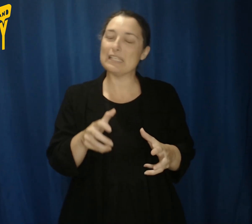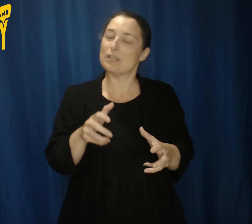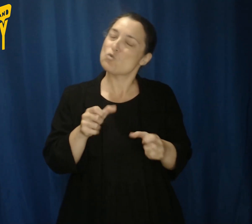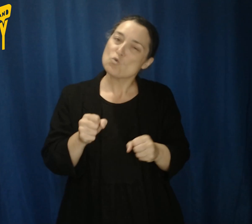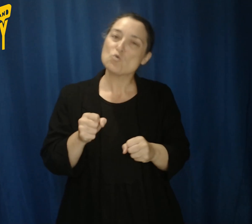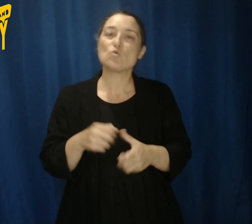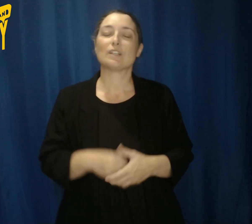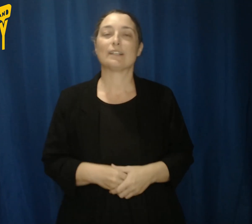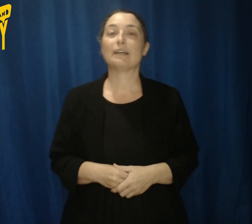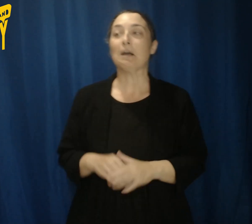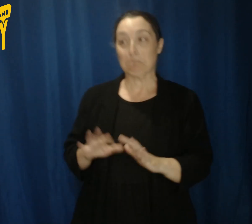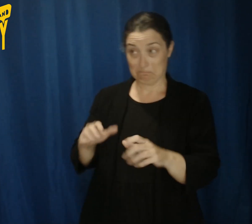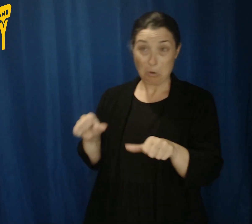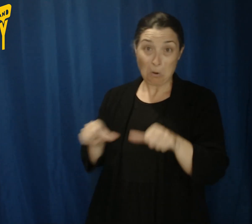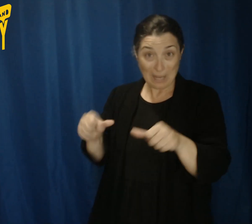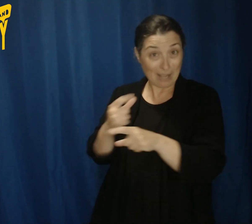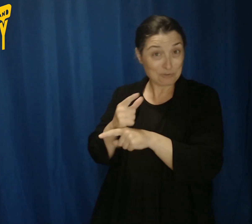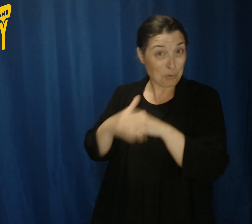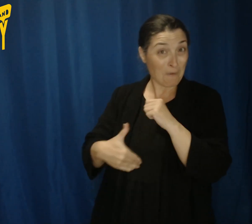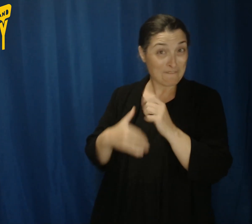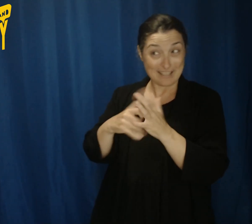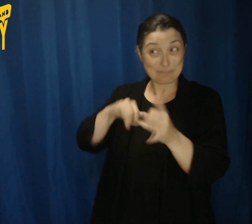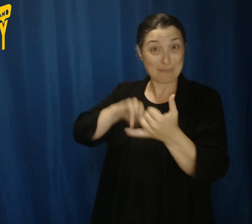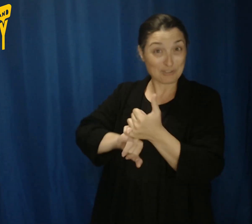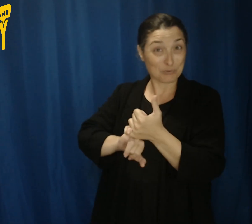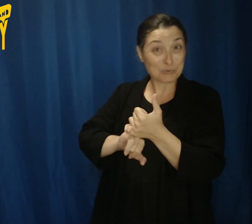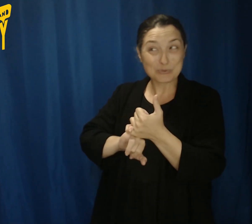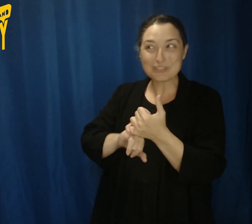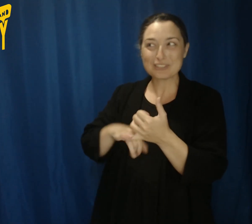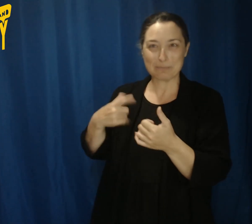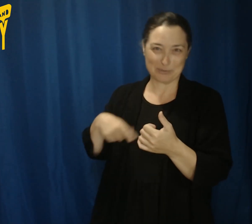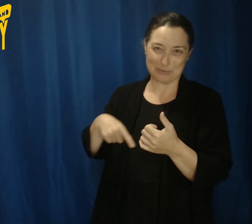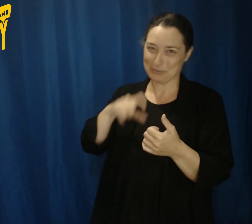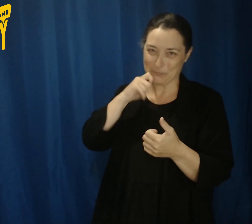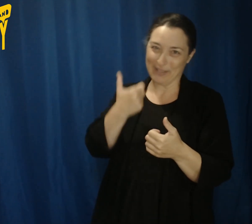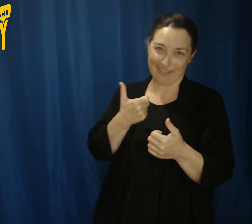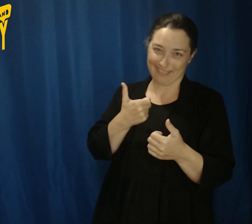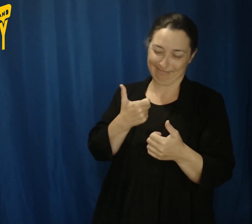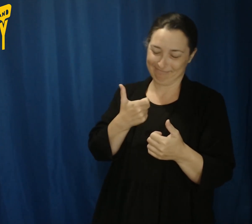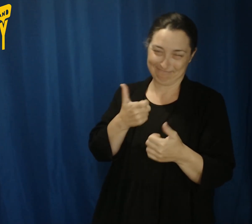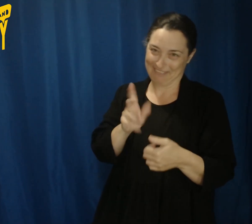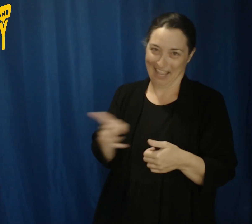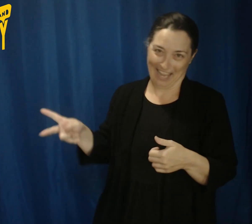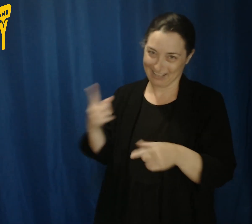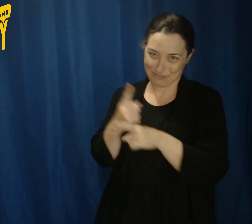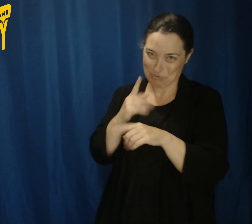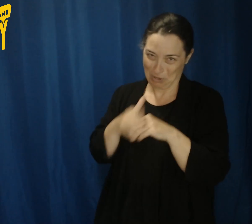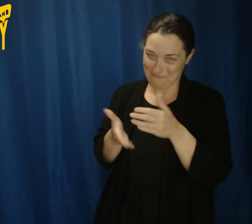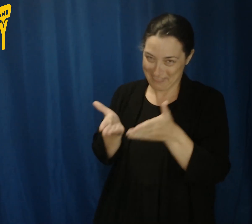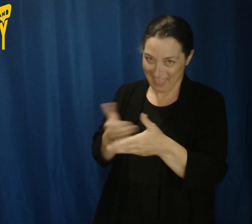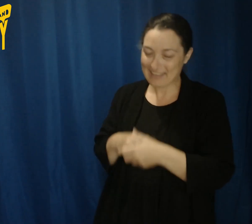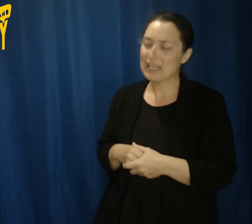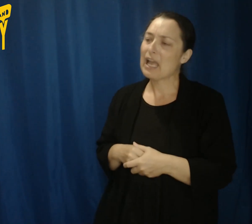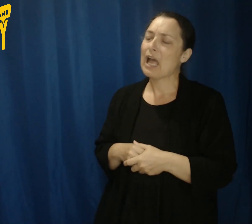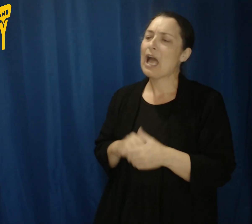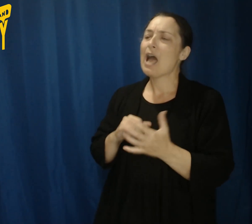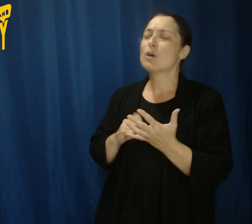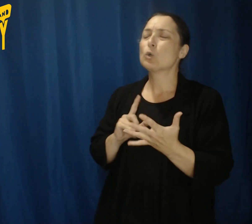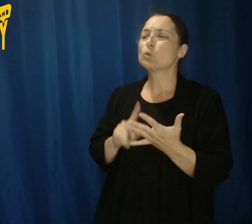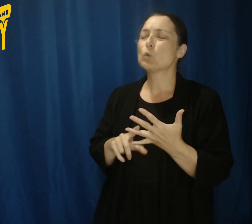about Specials, because I feel like we're going to bring it up along the way anyway. So let's talk about it now, how that came about.